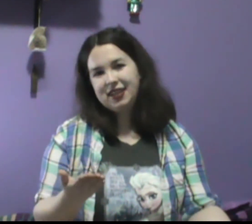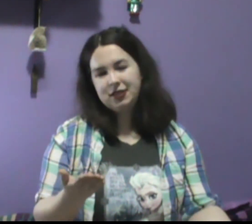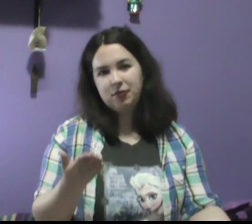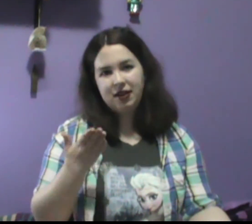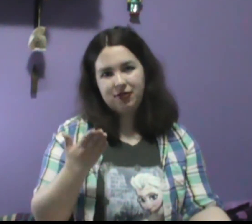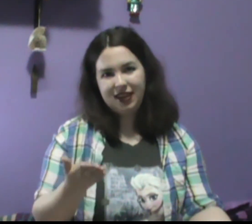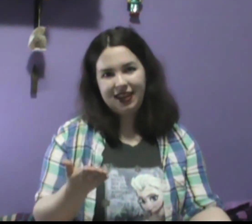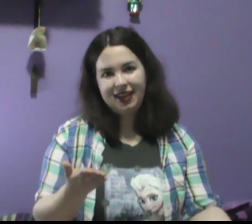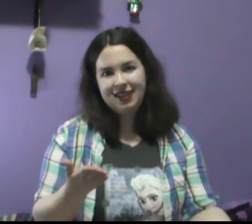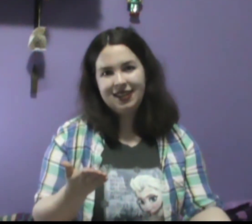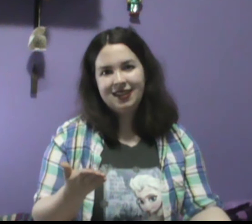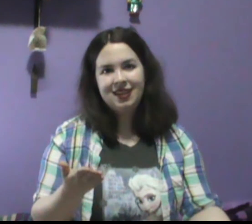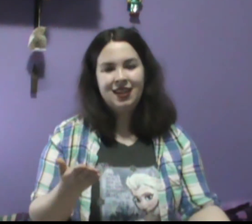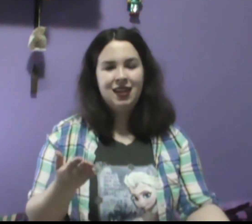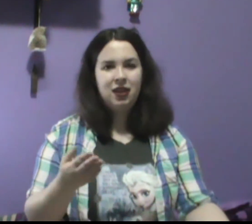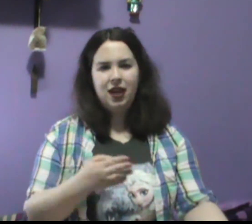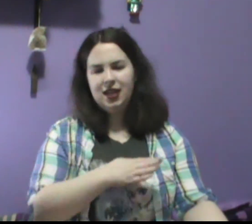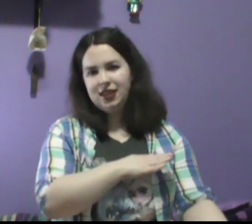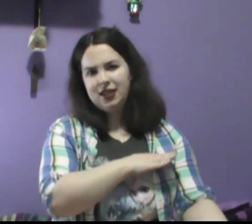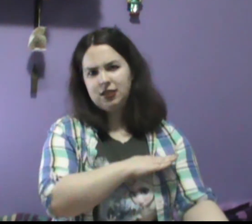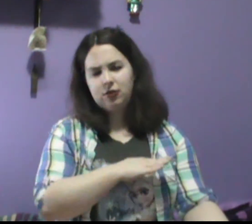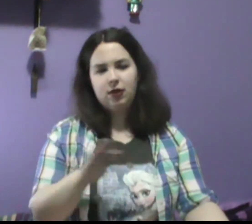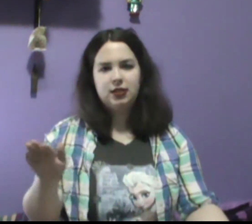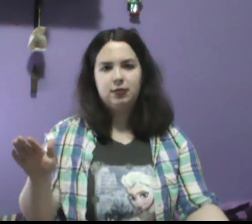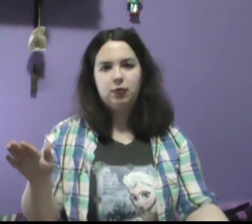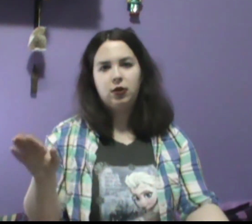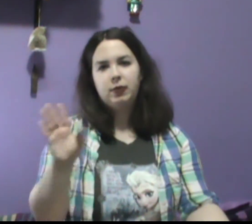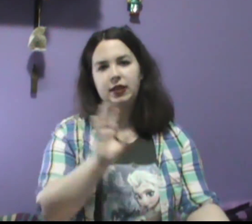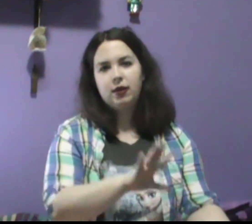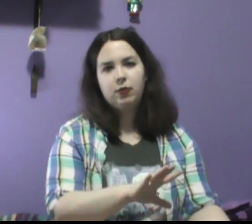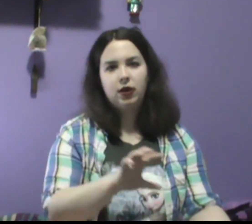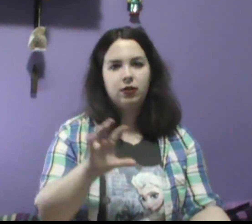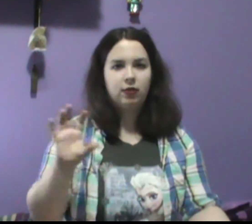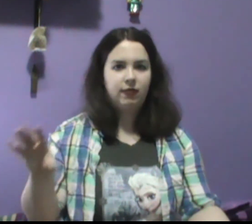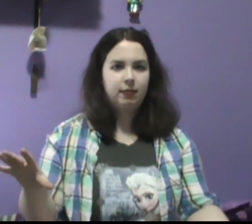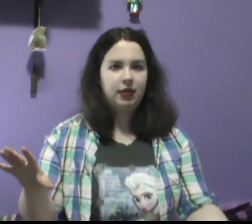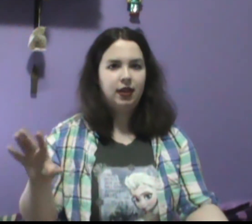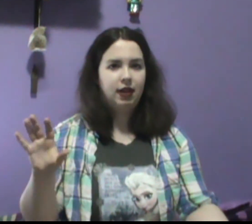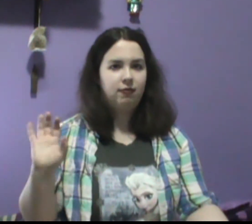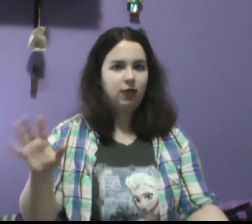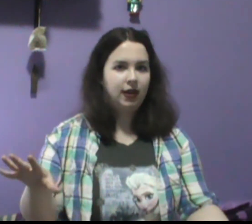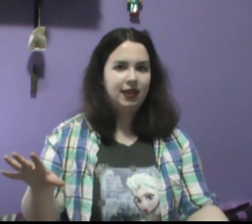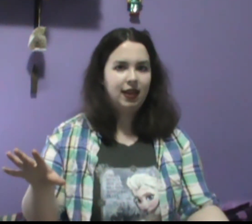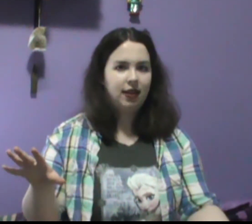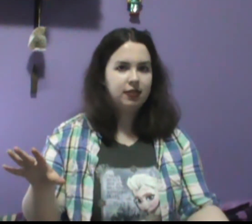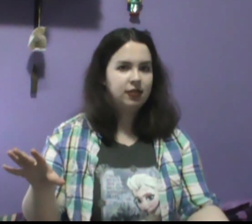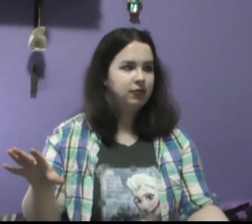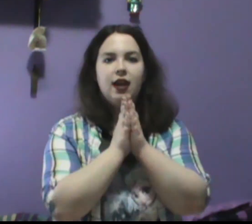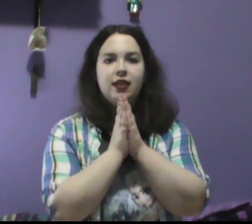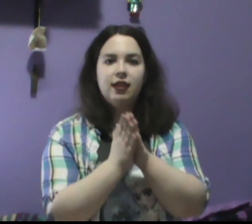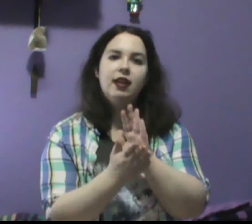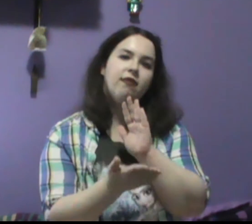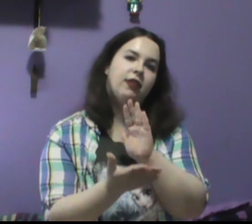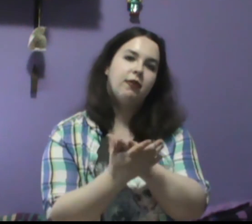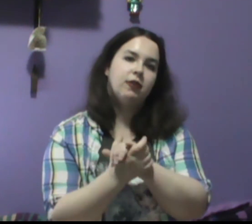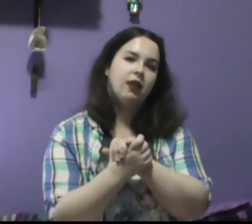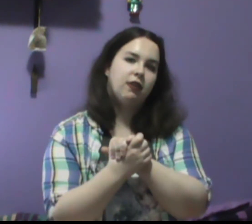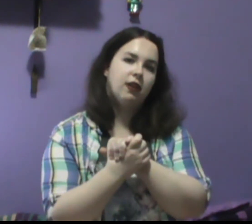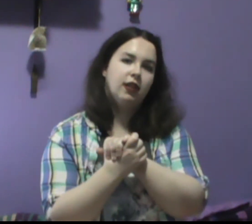his way of thinking, and that's across the board, whether at work or family life or anything else. And then everything with Dr.